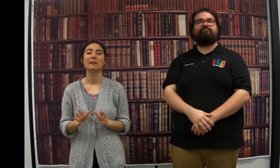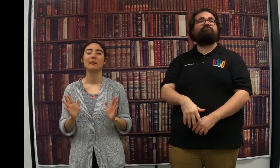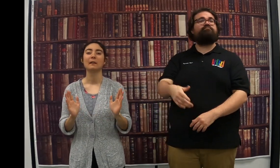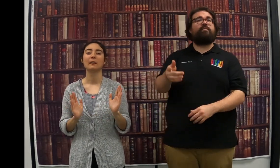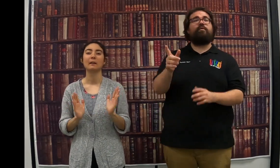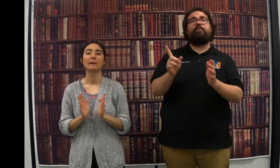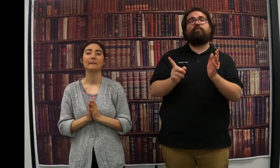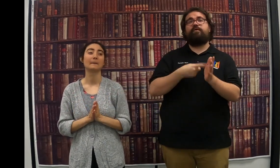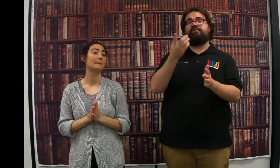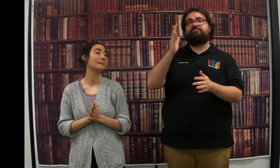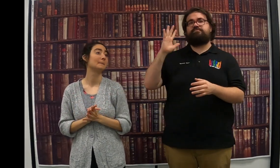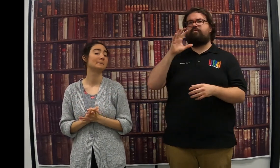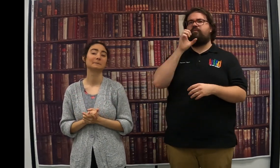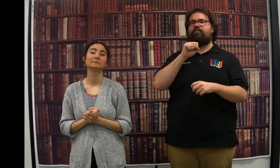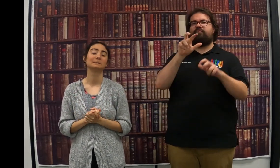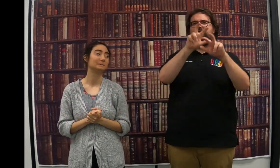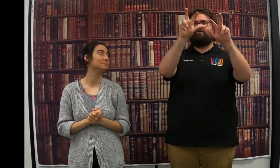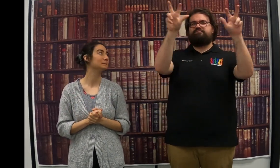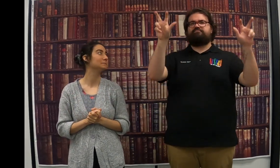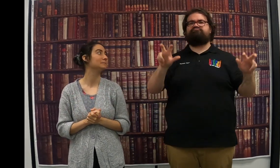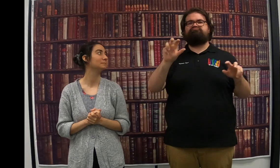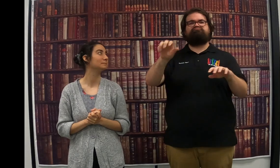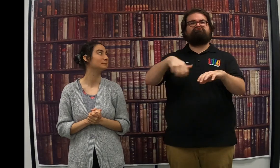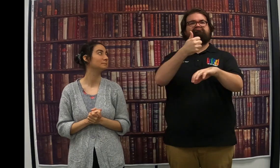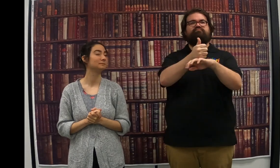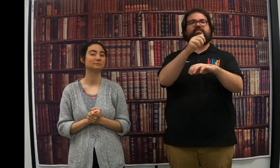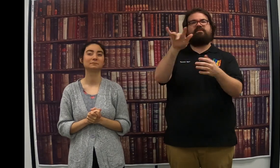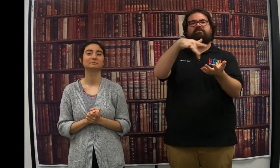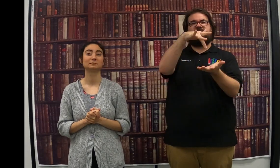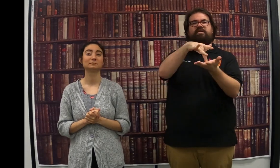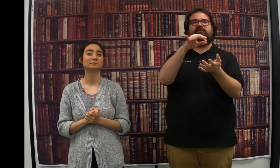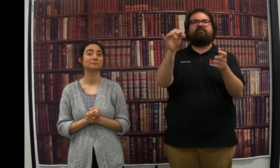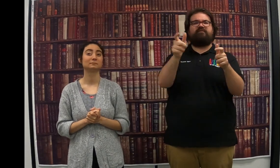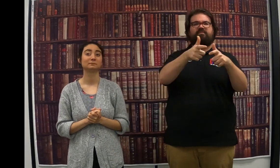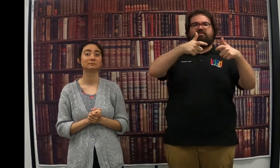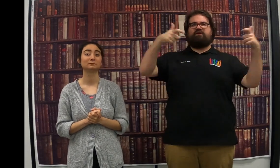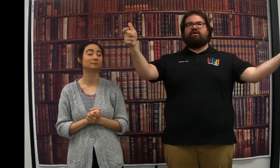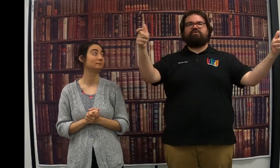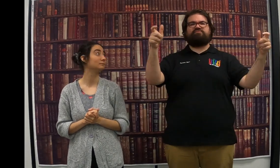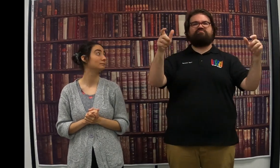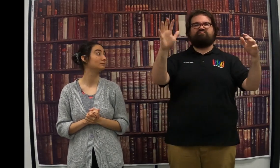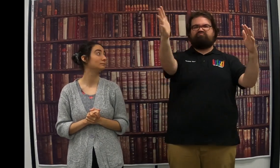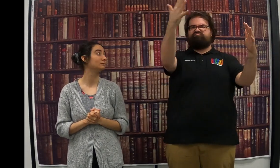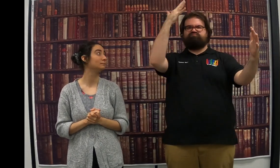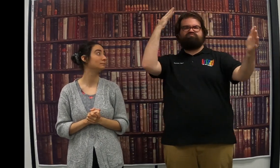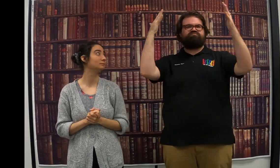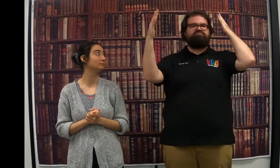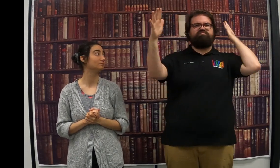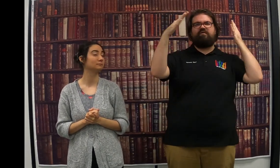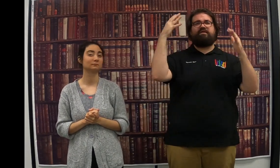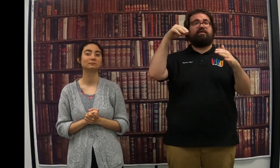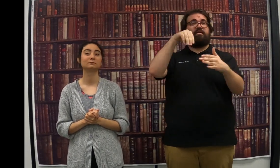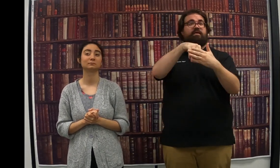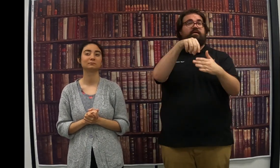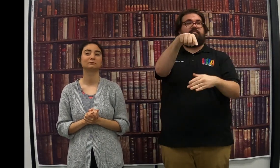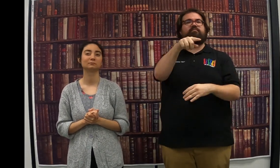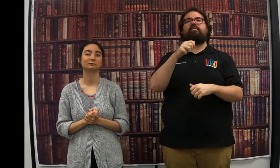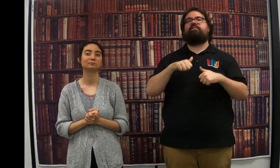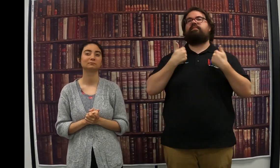There once was an old castle in the midst of a large and thick forest, and in it an old woman who was a witch